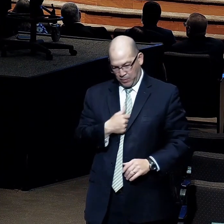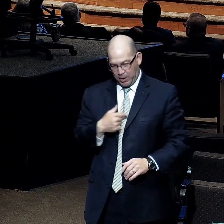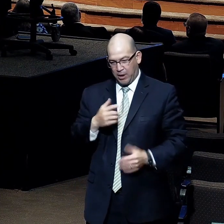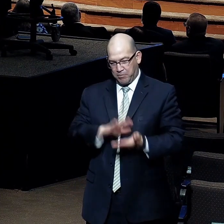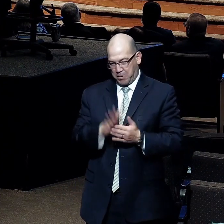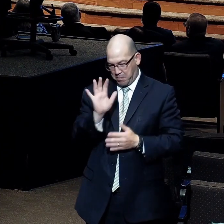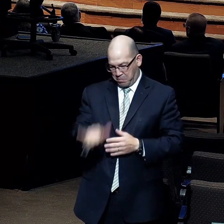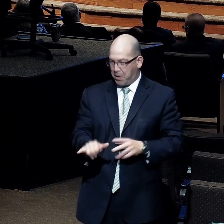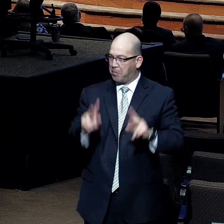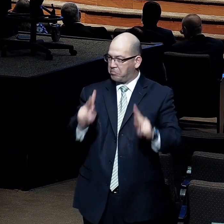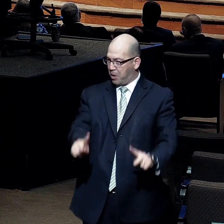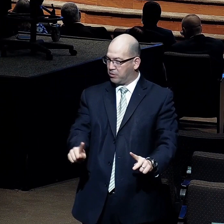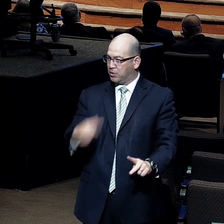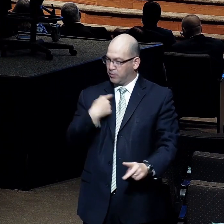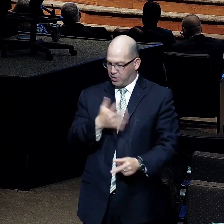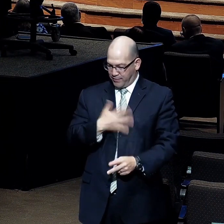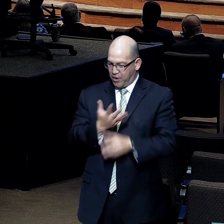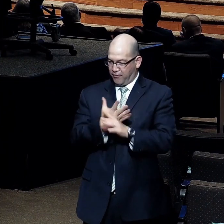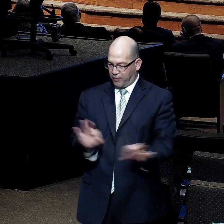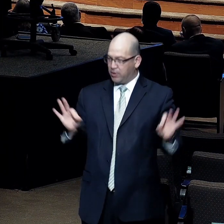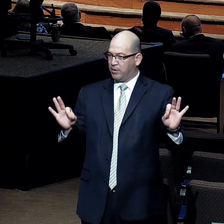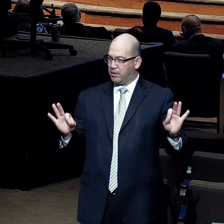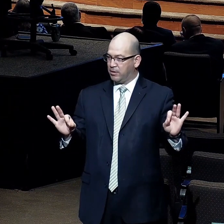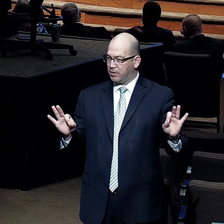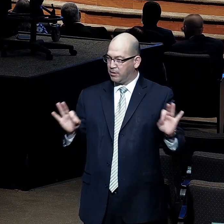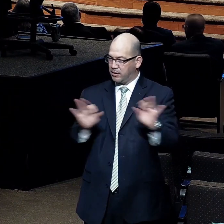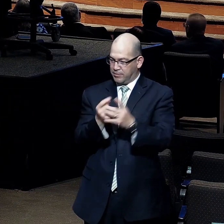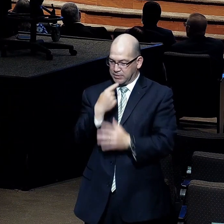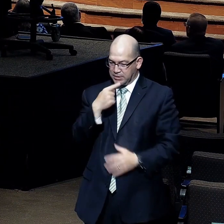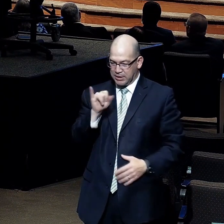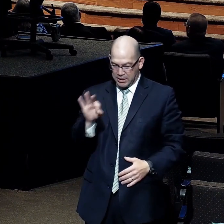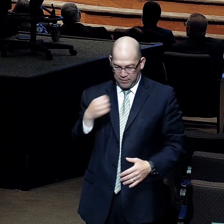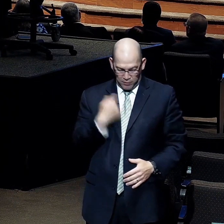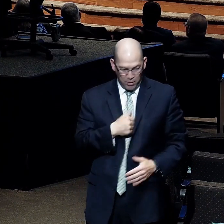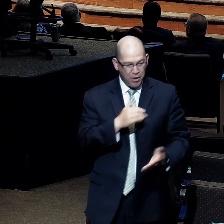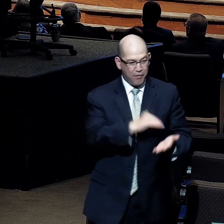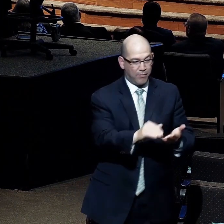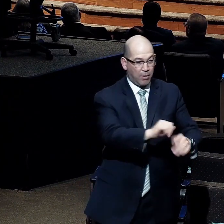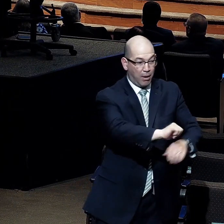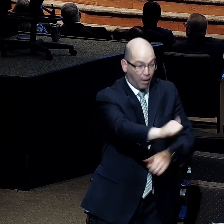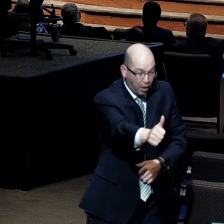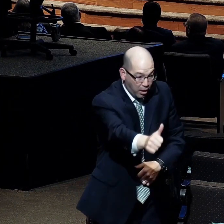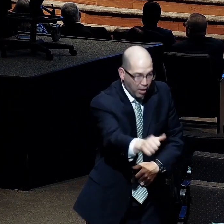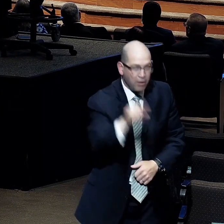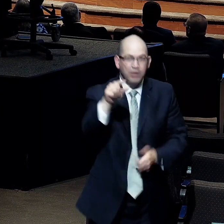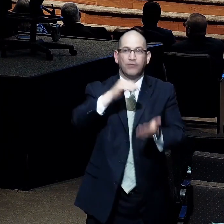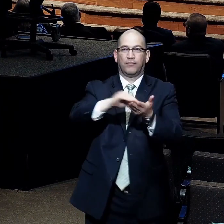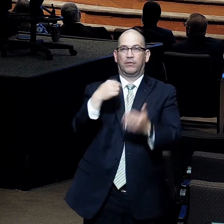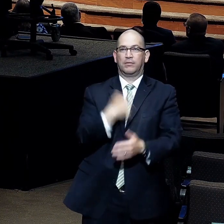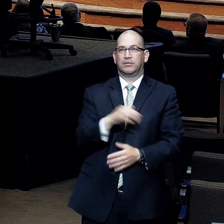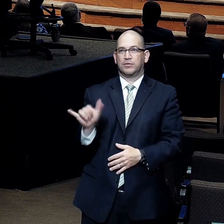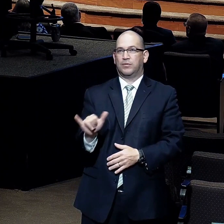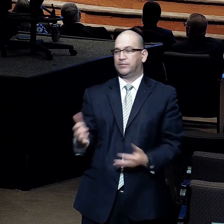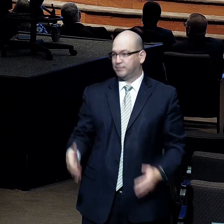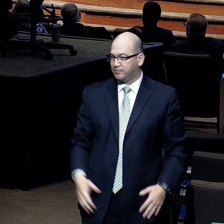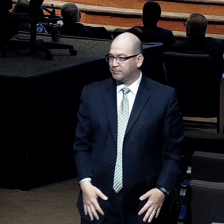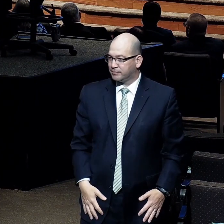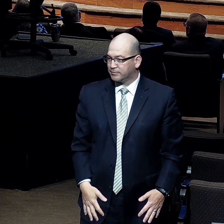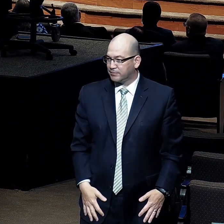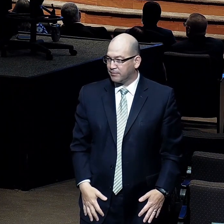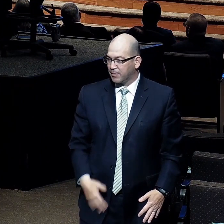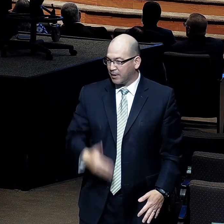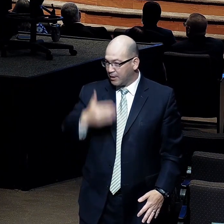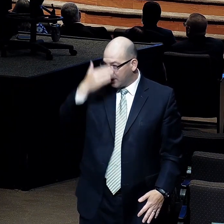Matthew 6:14, "For if ye forgive men their trespasses, your heavenly Father will also forgive you." Because you are a forgiven